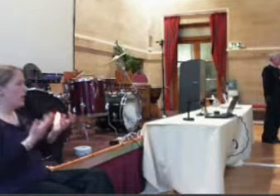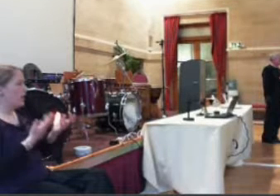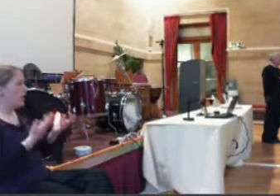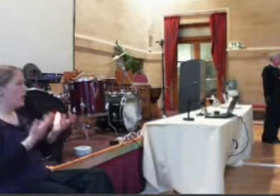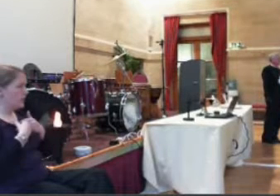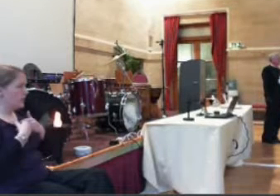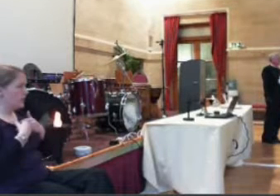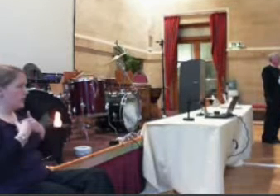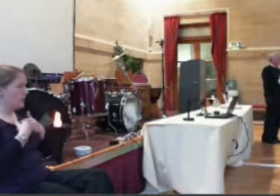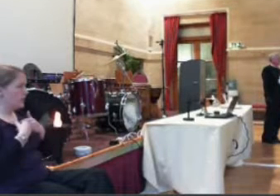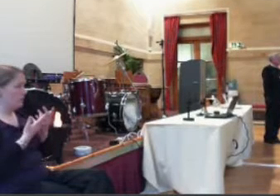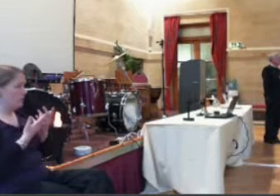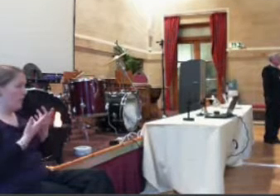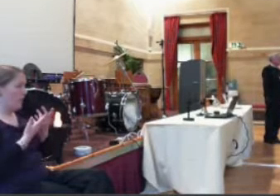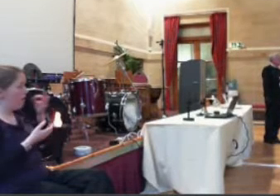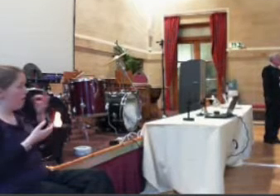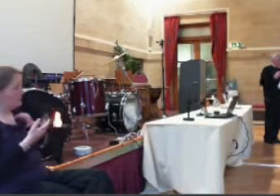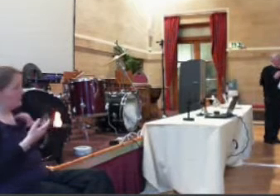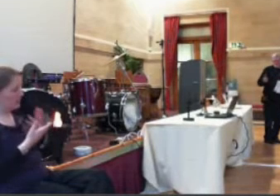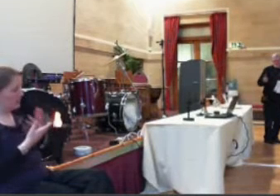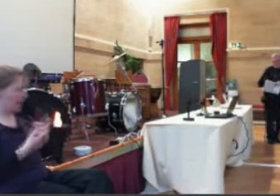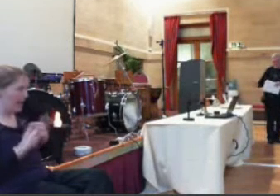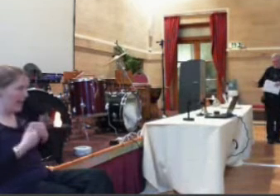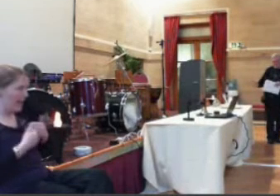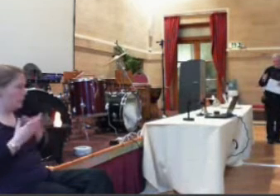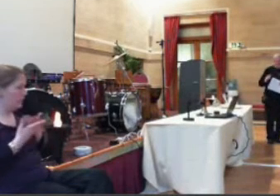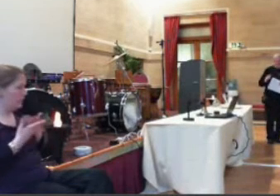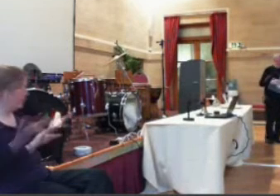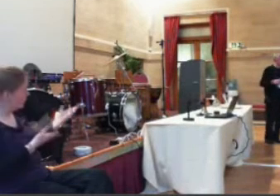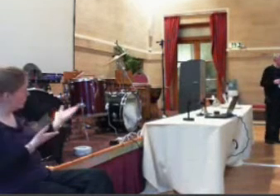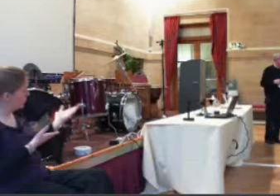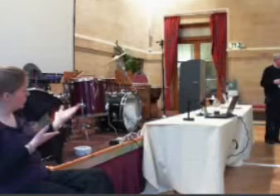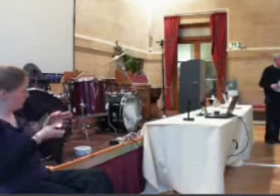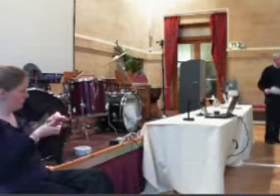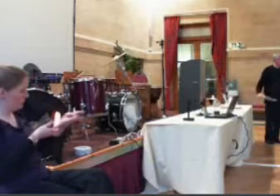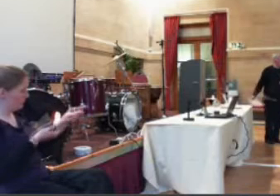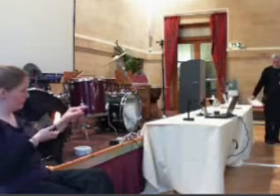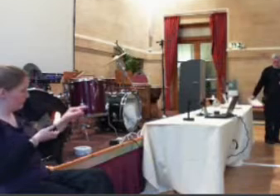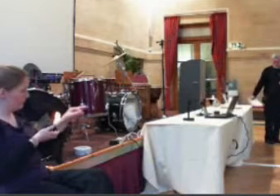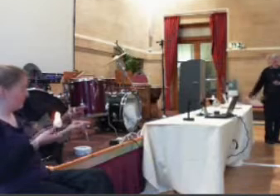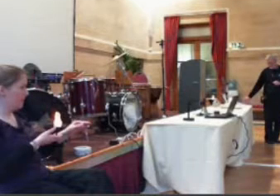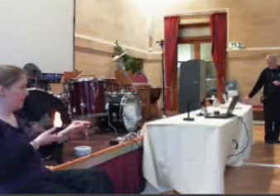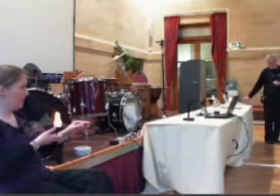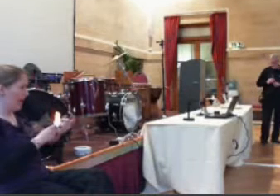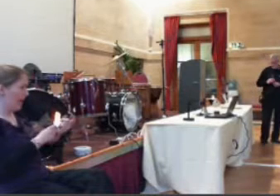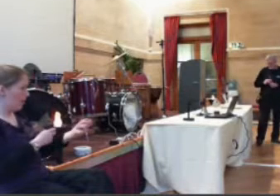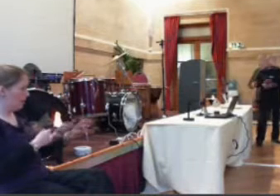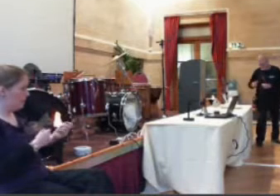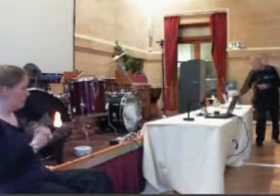this evening, this afternoon, is just to introduce the lighting of the candles.